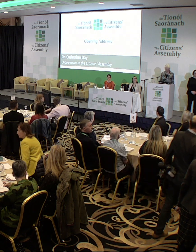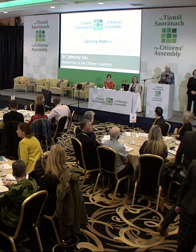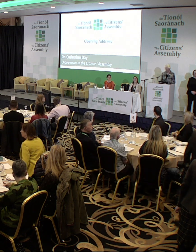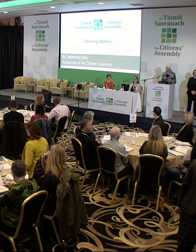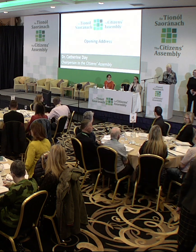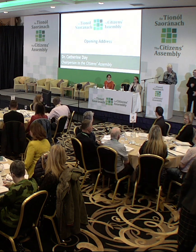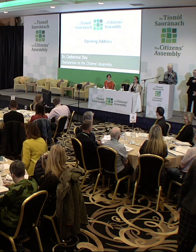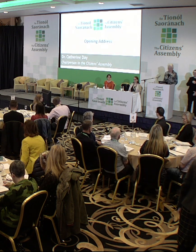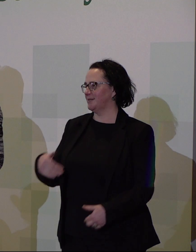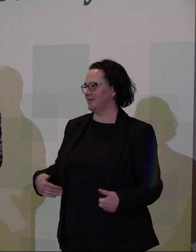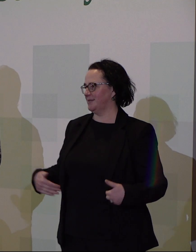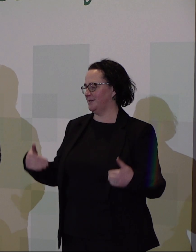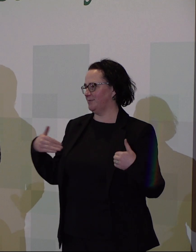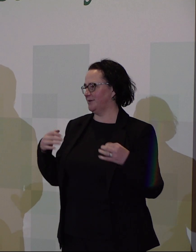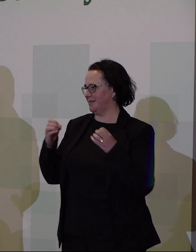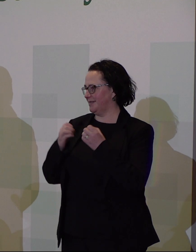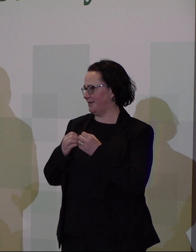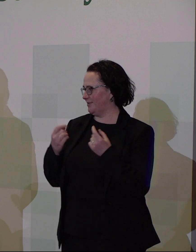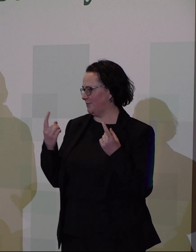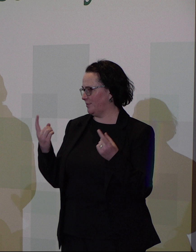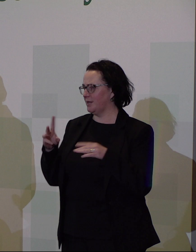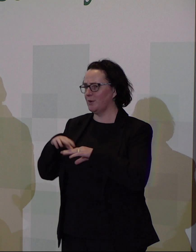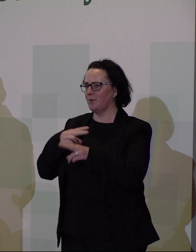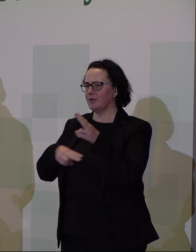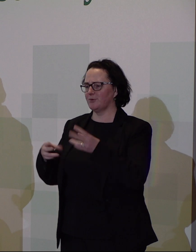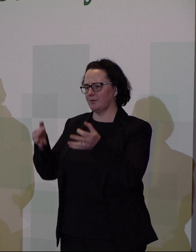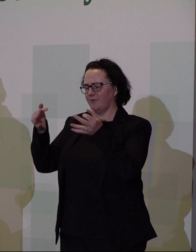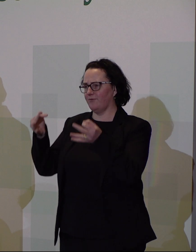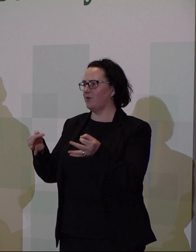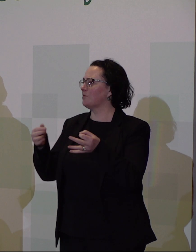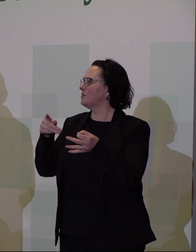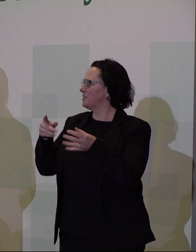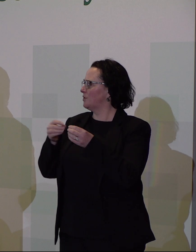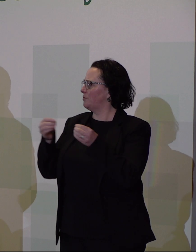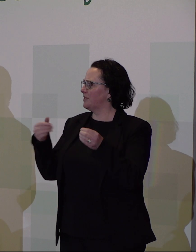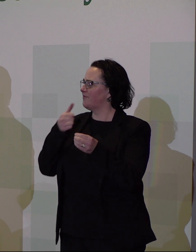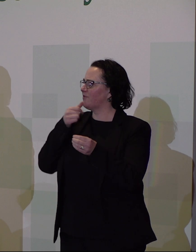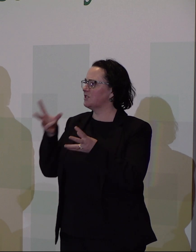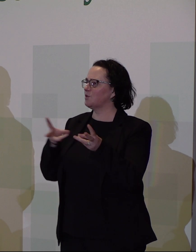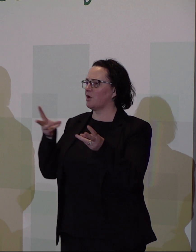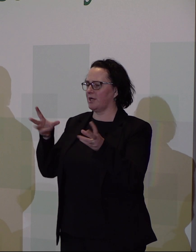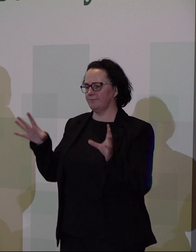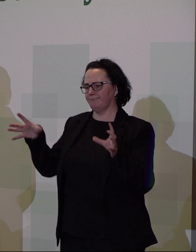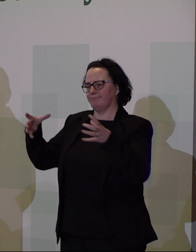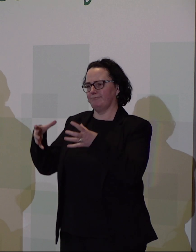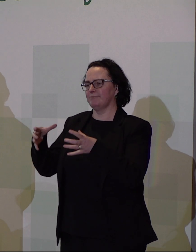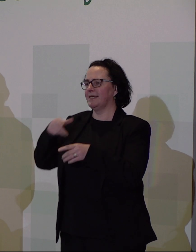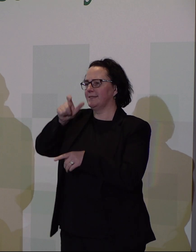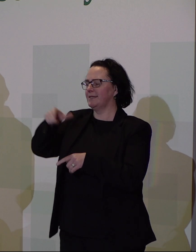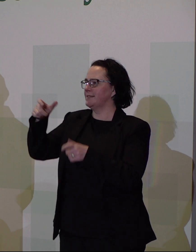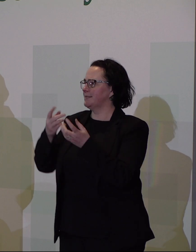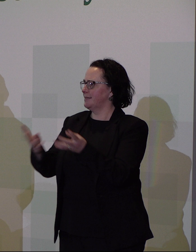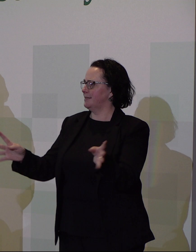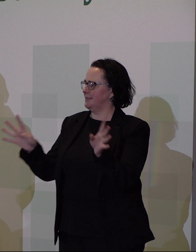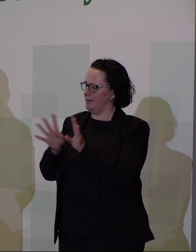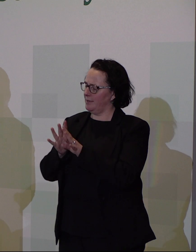Good morning, everybody. Welcome to the formal opening of the first working session of the Citizens' Assembly on Advancing Gender